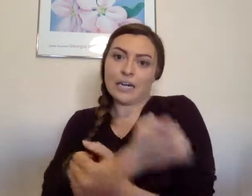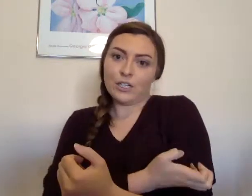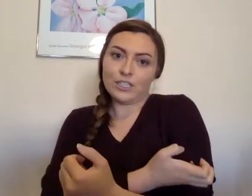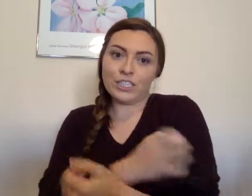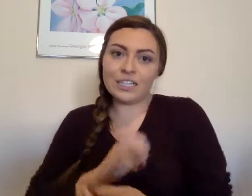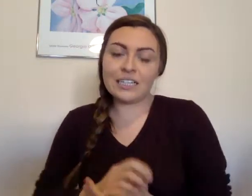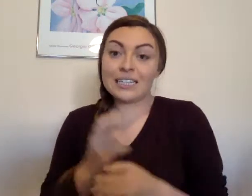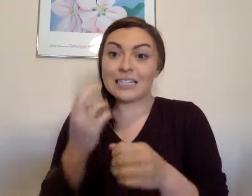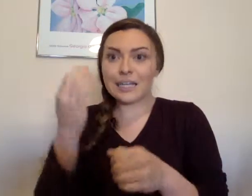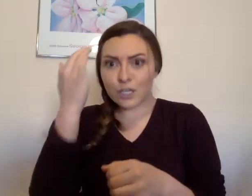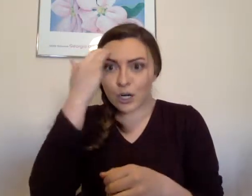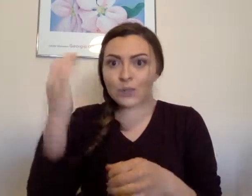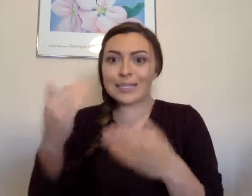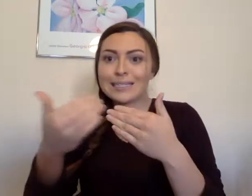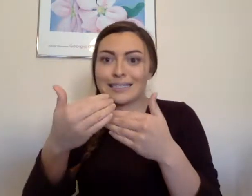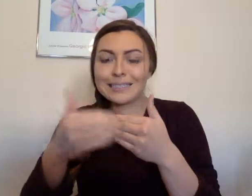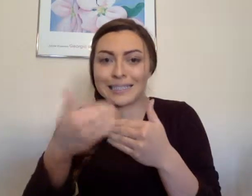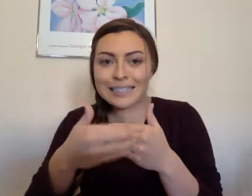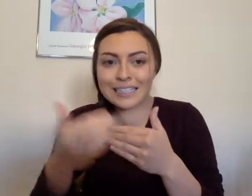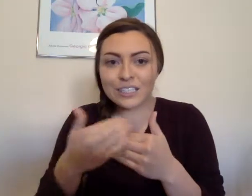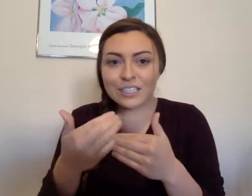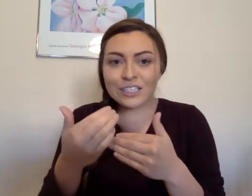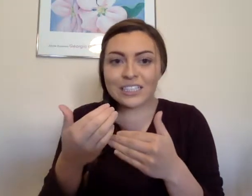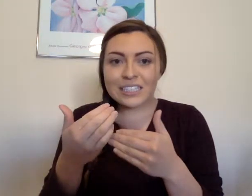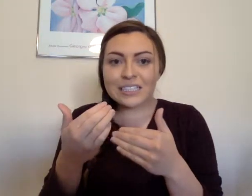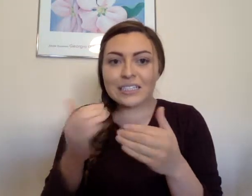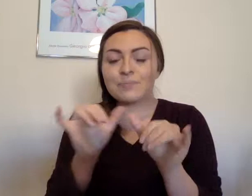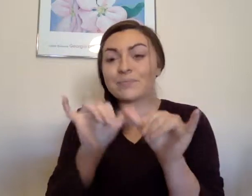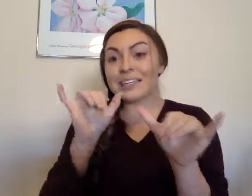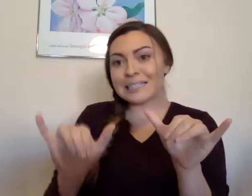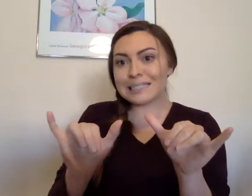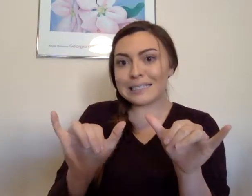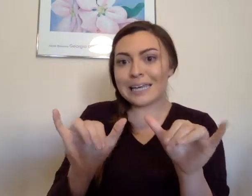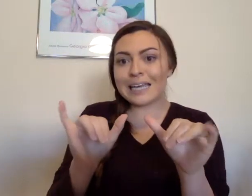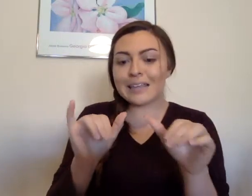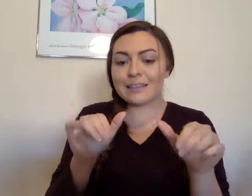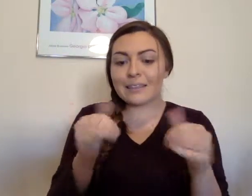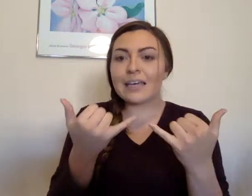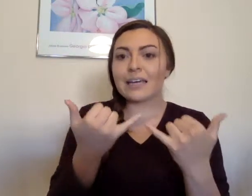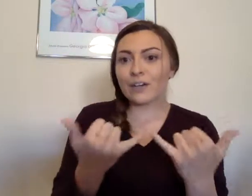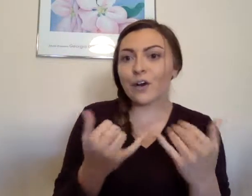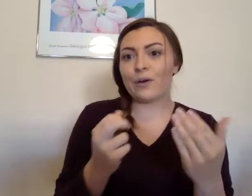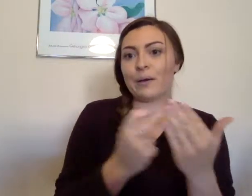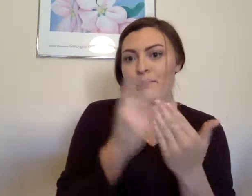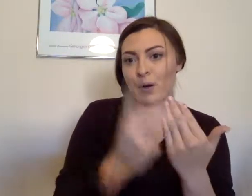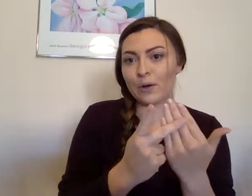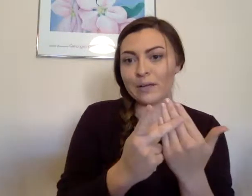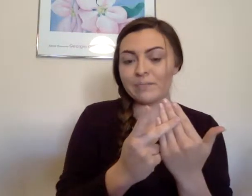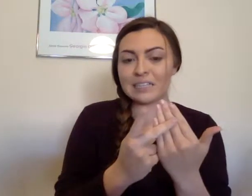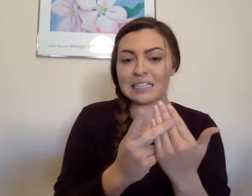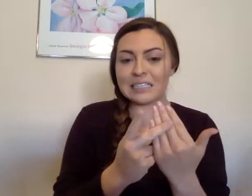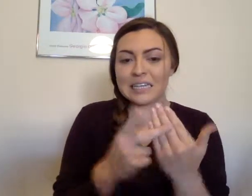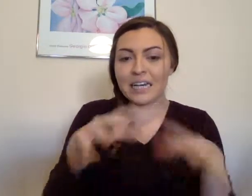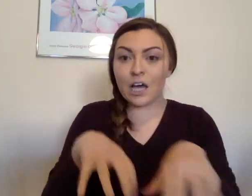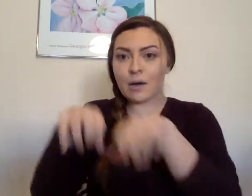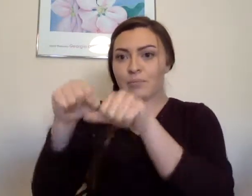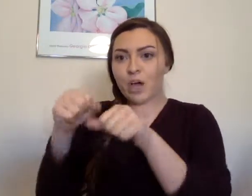that it's easier to maintain the current programs than to adopt a new one. And so when we put